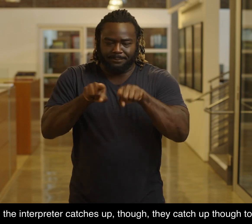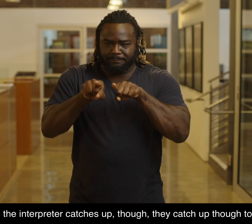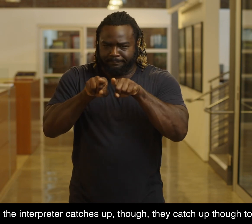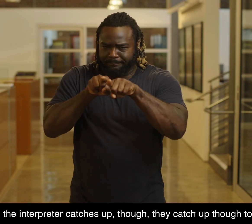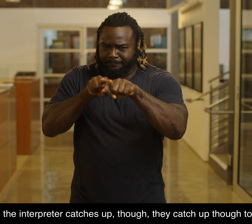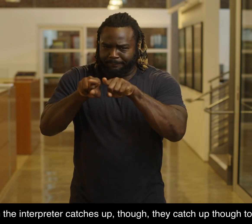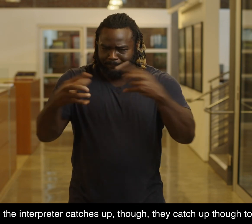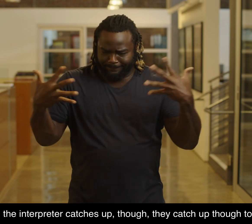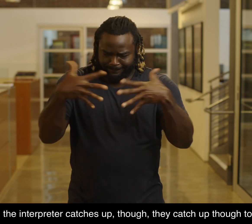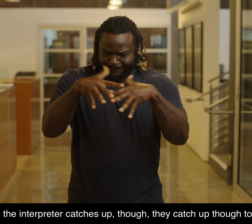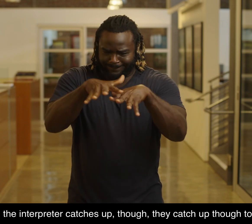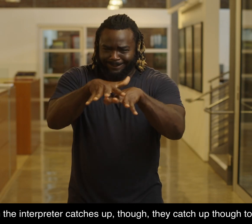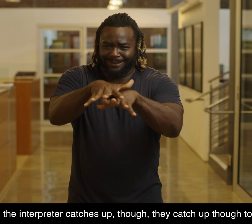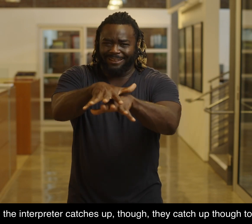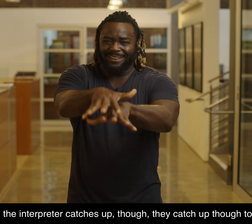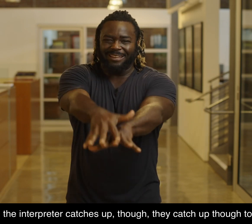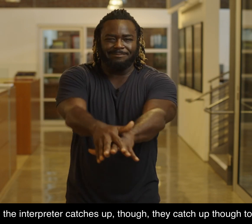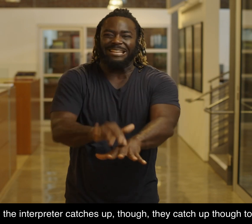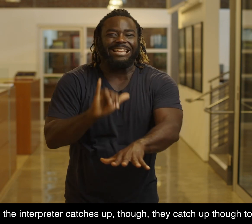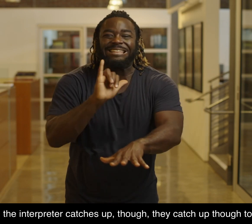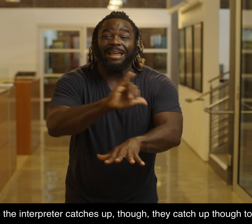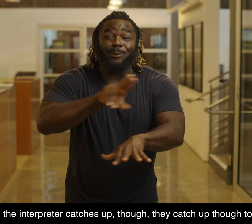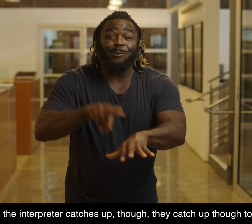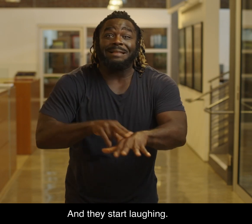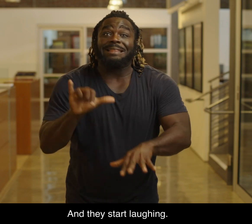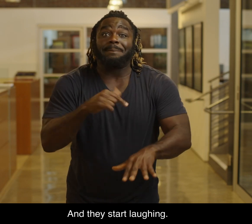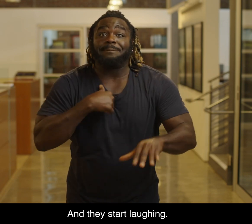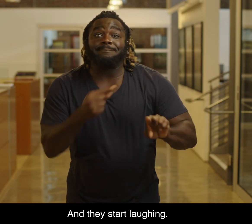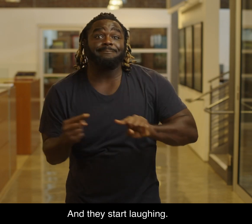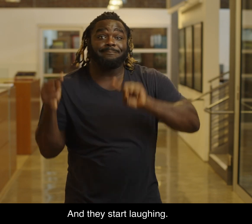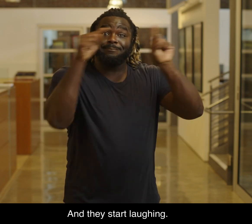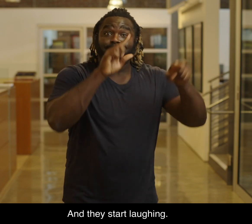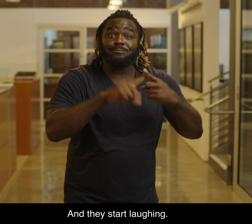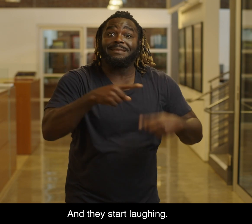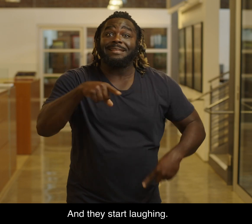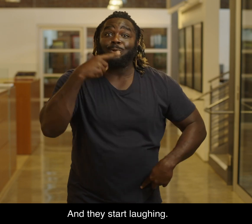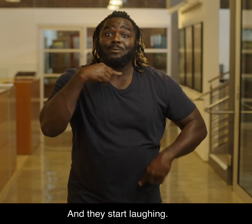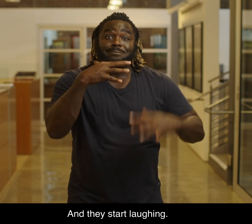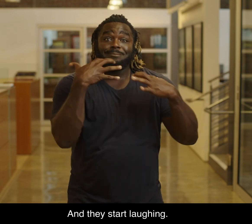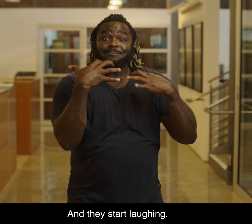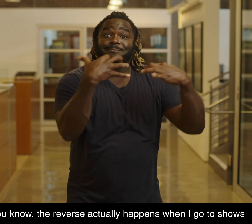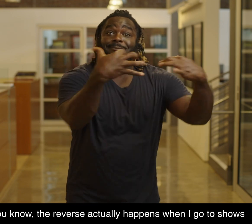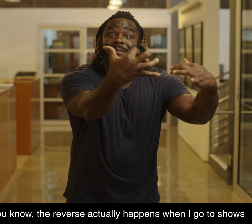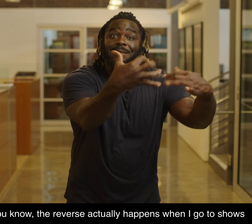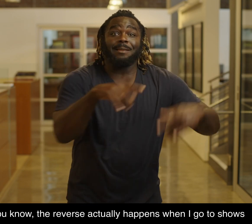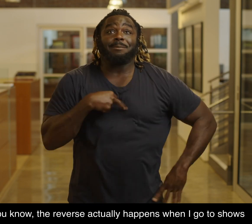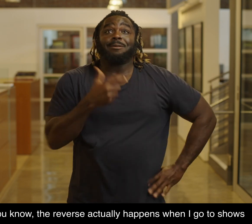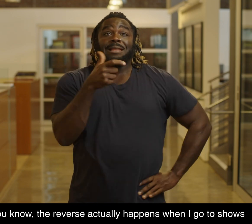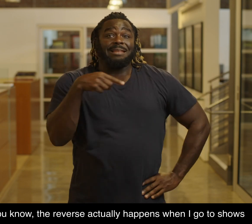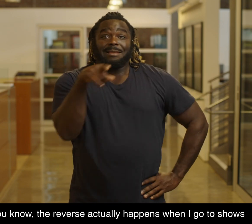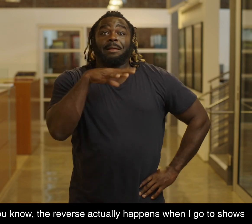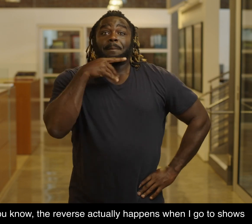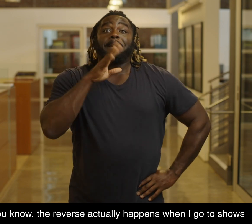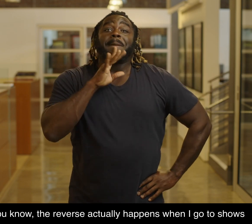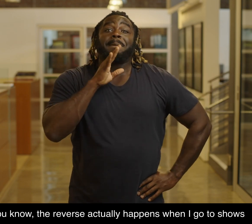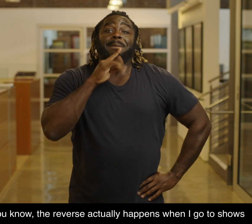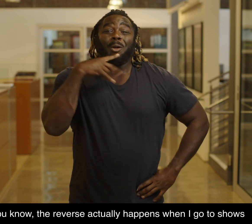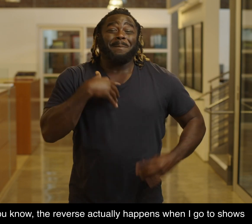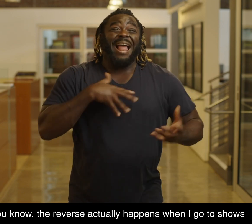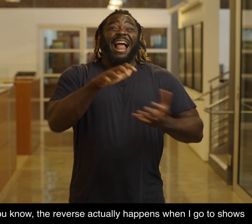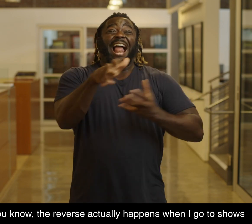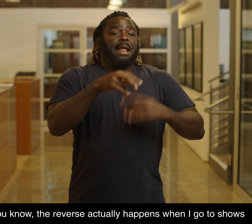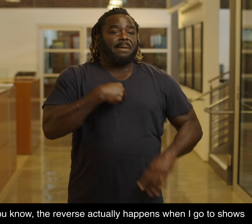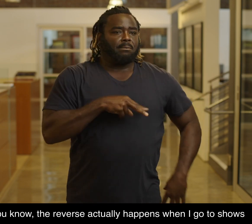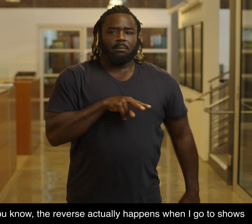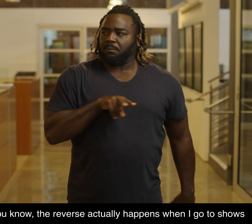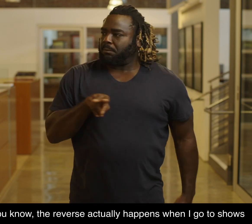When the interpreter catches up, though, they catch up, though, too, and they start laughing. You know, the reverse actually happens when I go